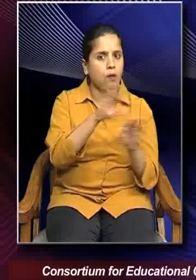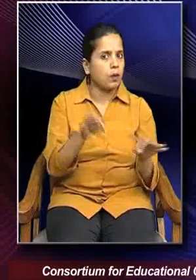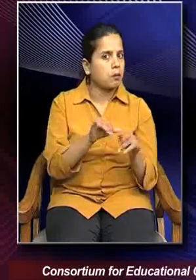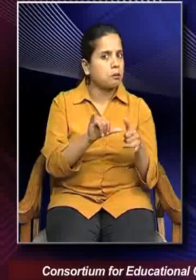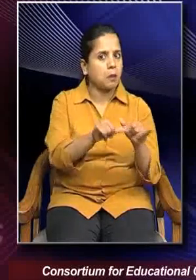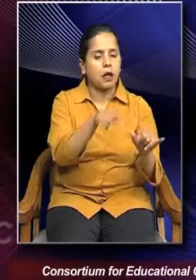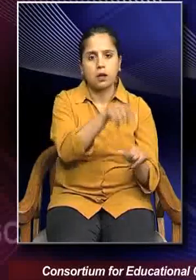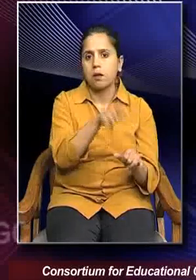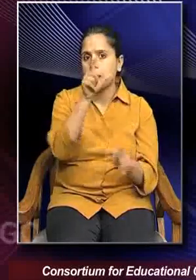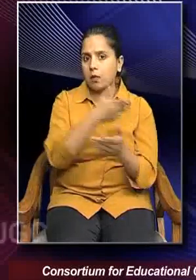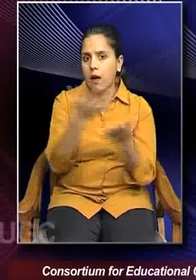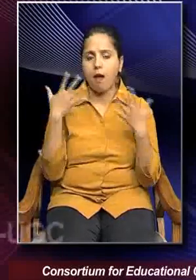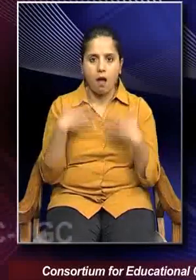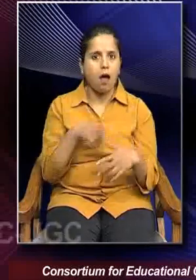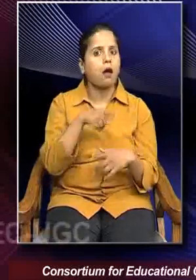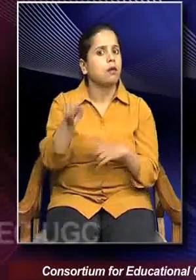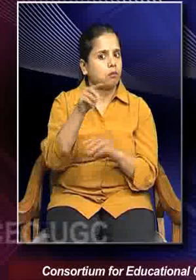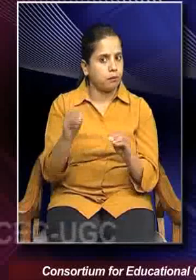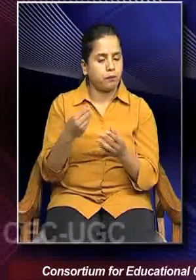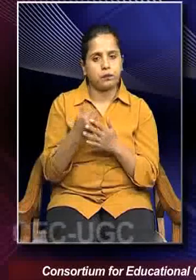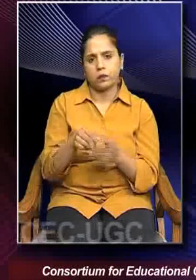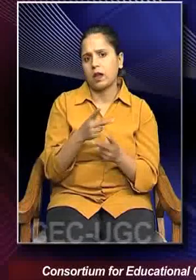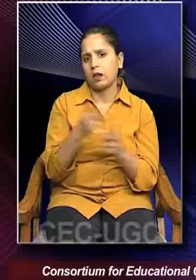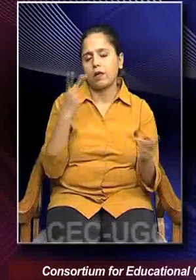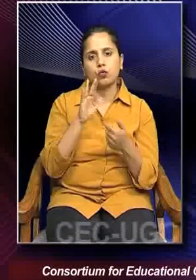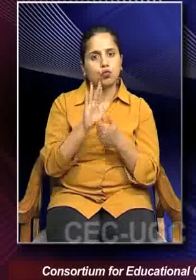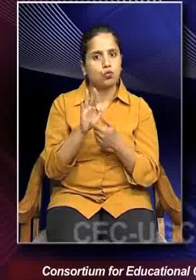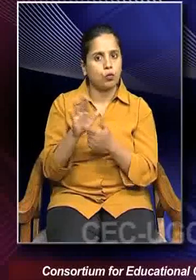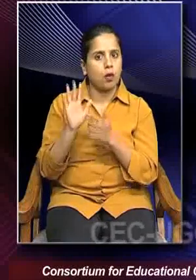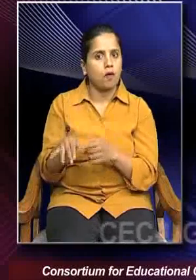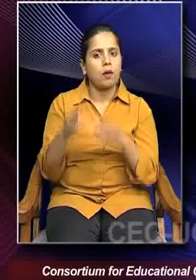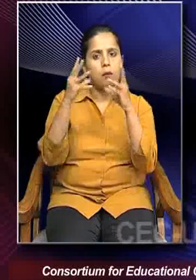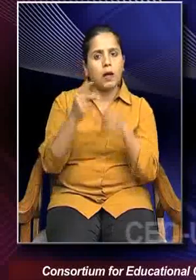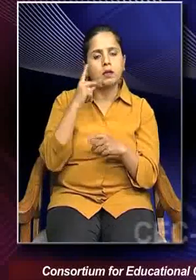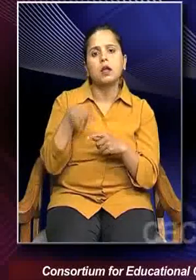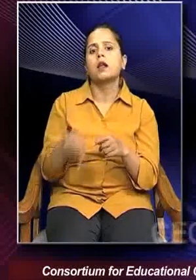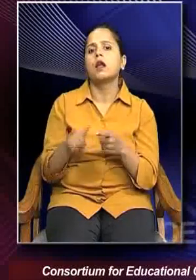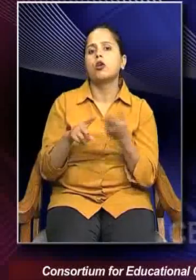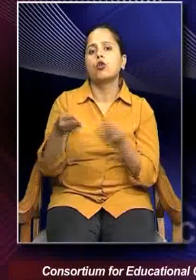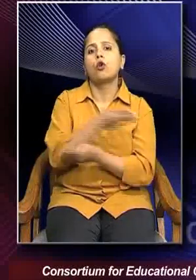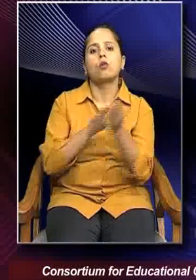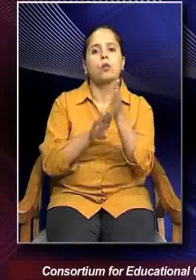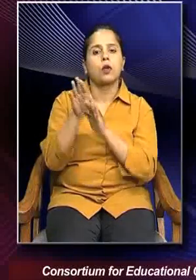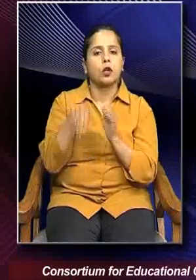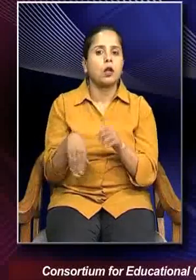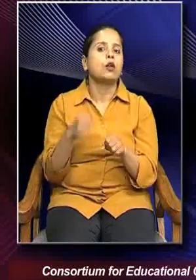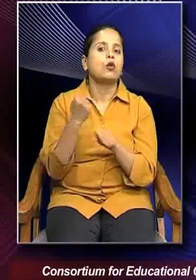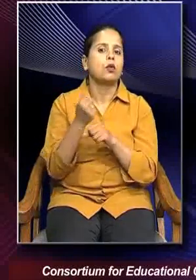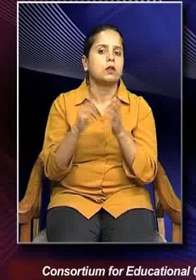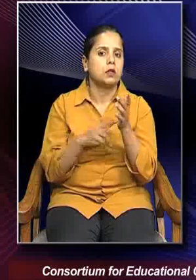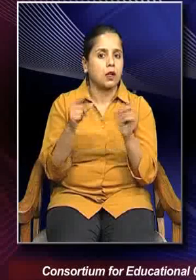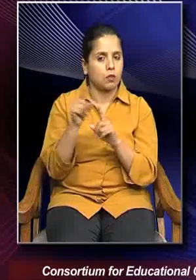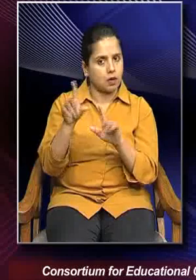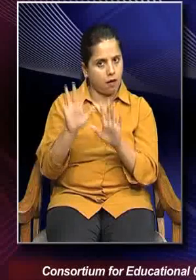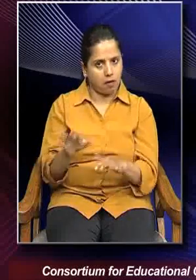manage their public health. Now there are different indicators to measure the economic progress. The gross national product is there, of